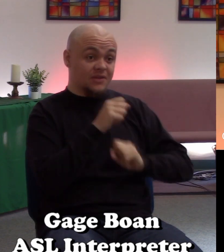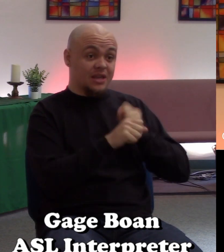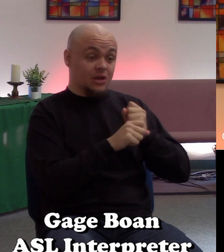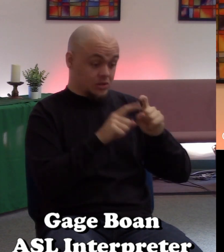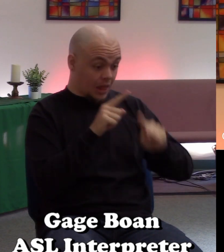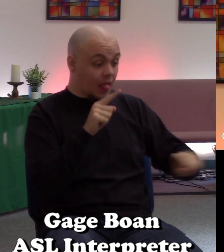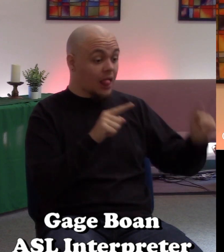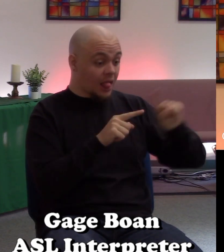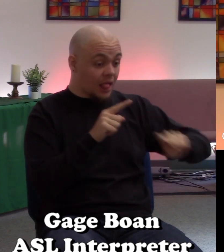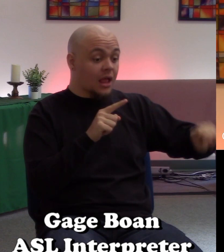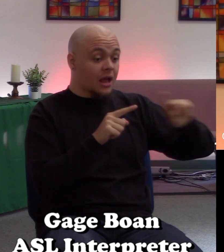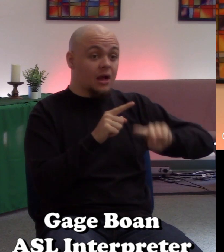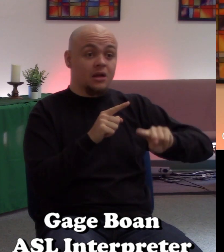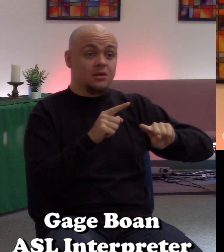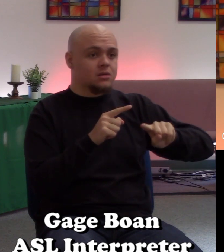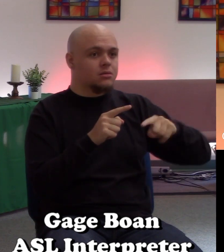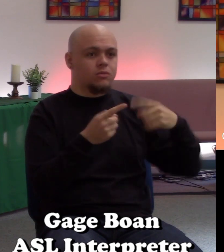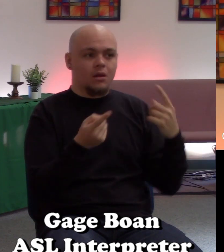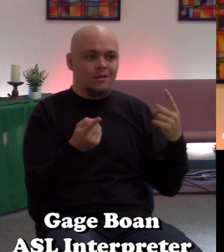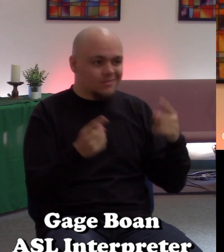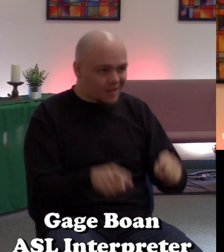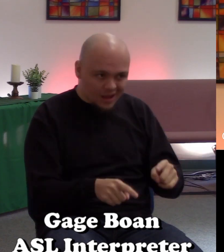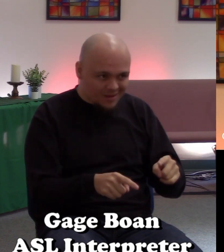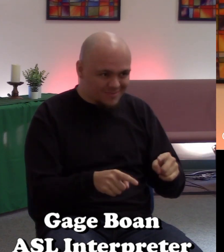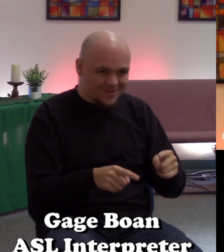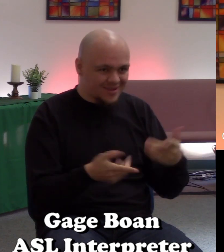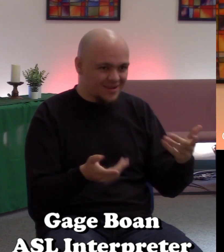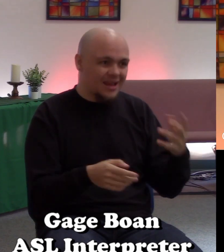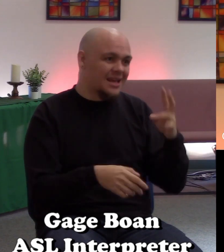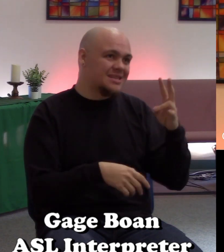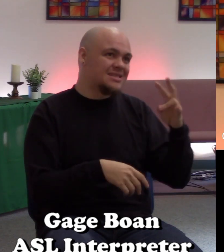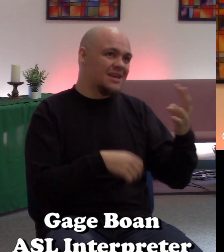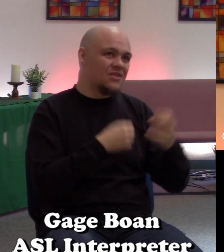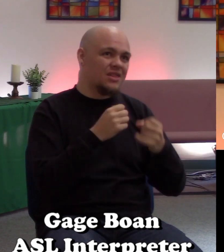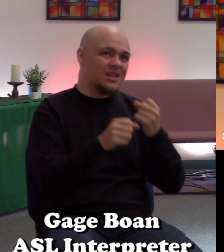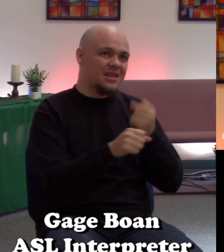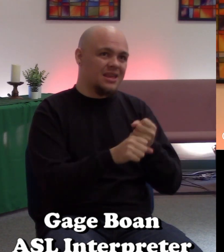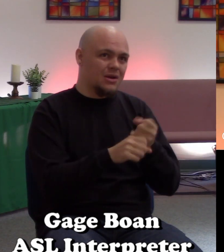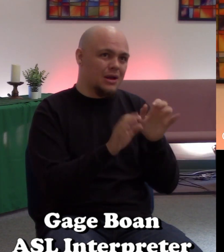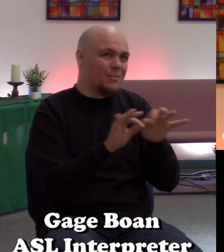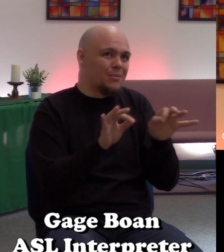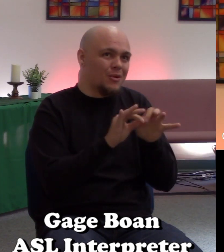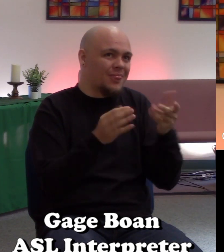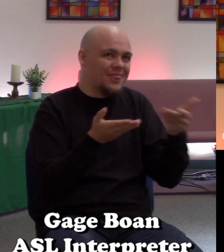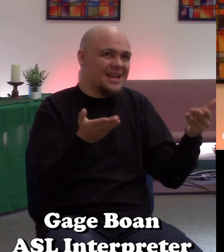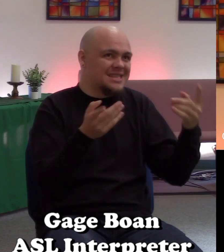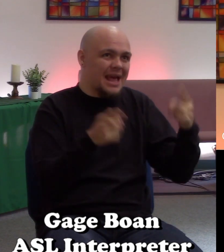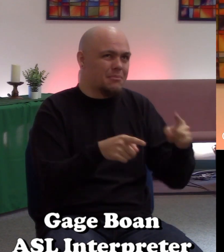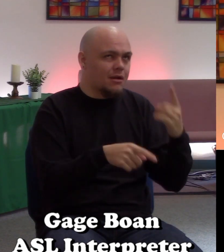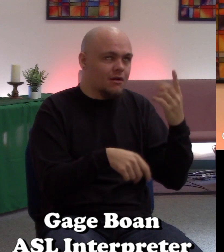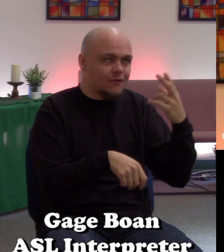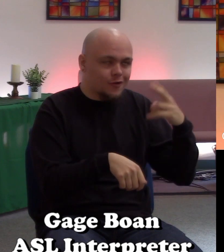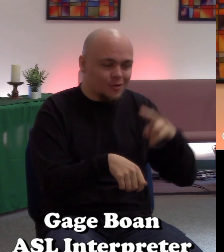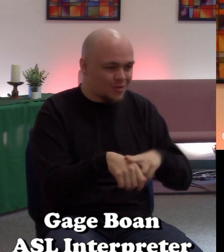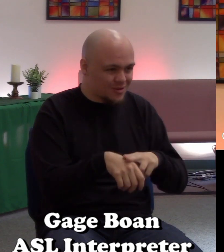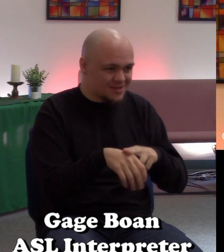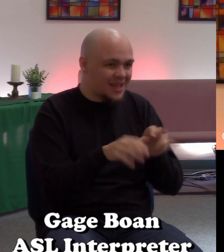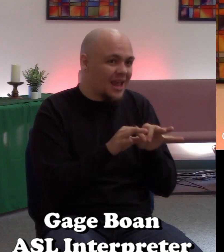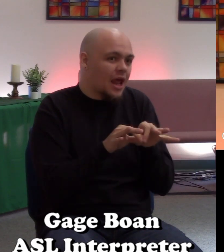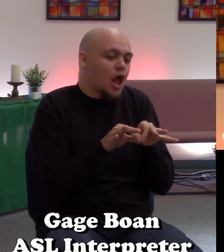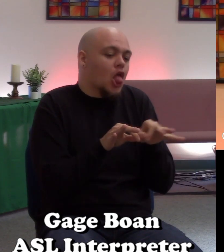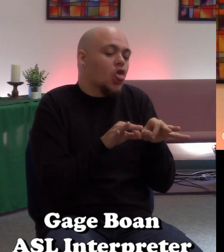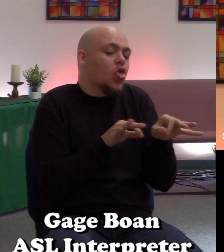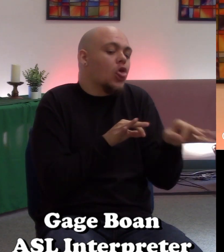you're on a 7-year cycle and you're saying every 7 years something happens, trust me, just by random chance, something's going to happen every 7th year. That's sort of